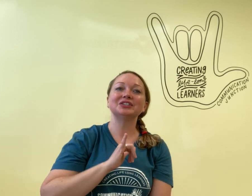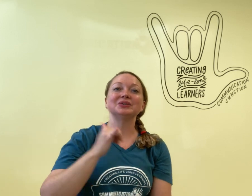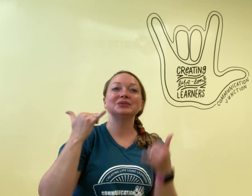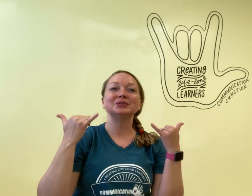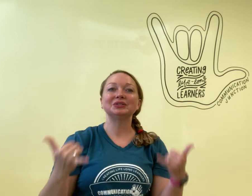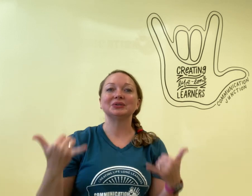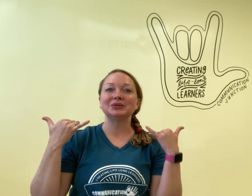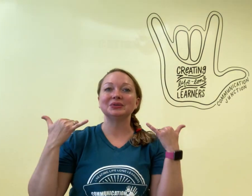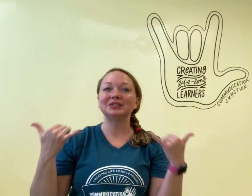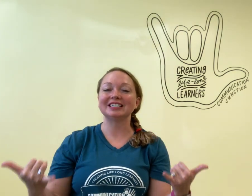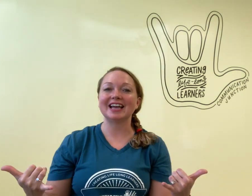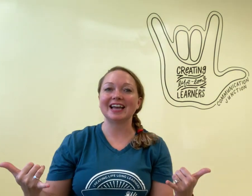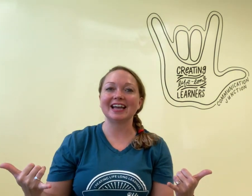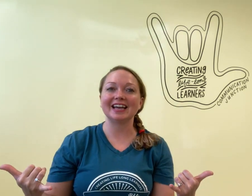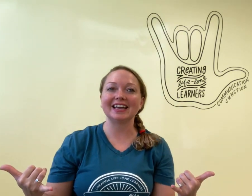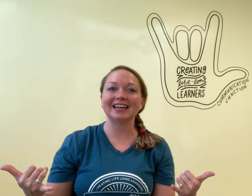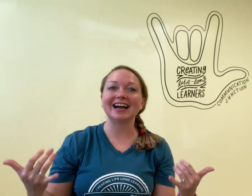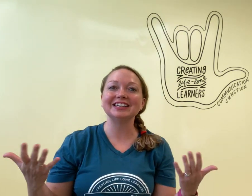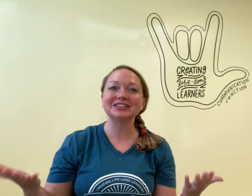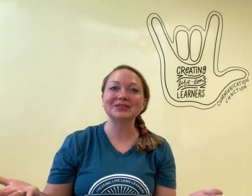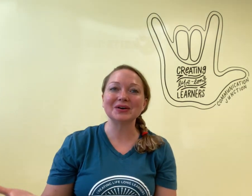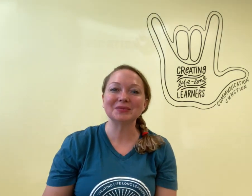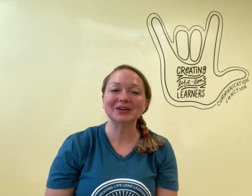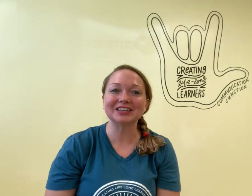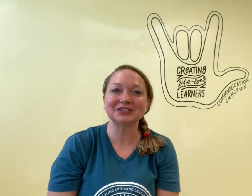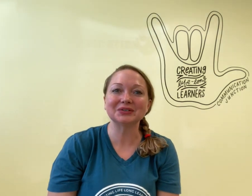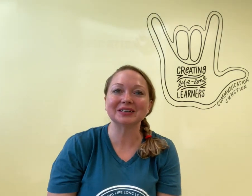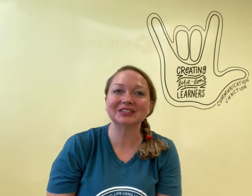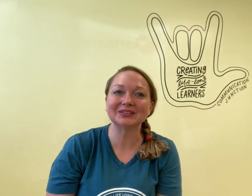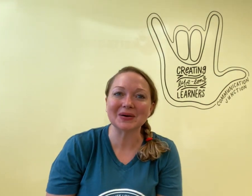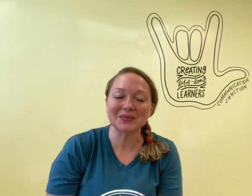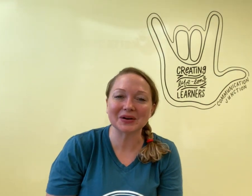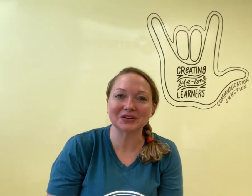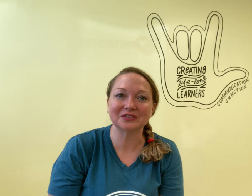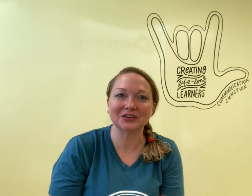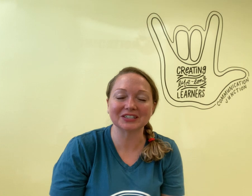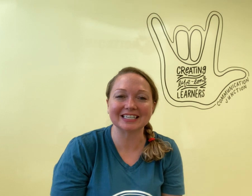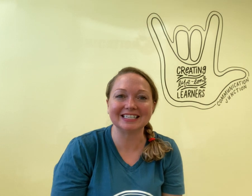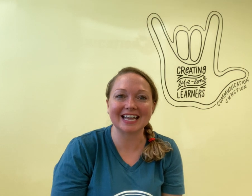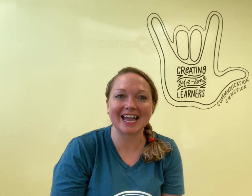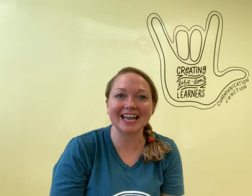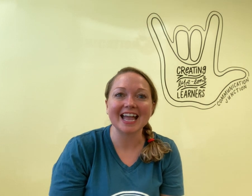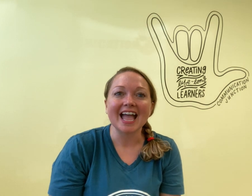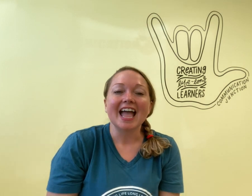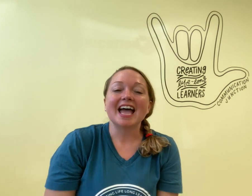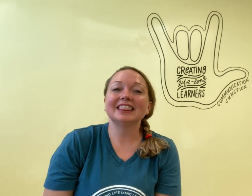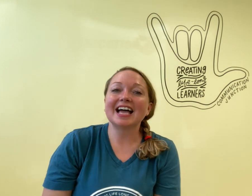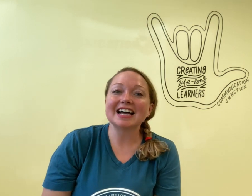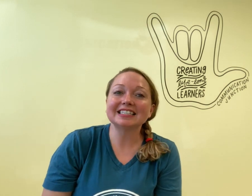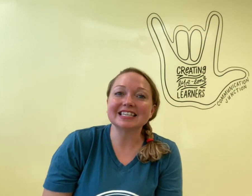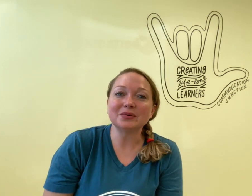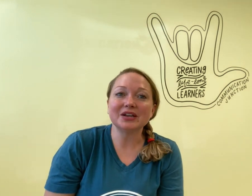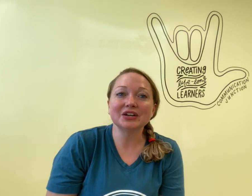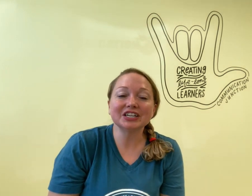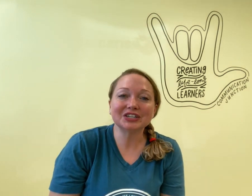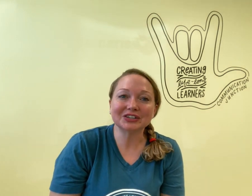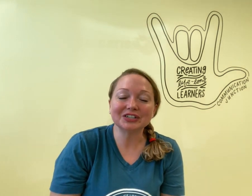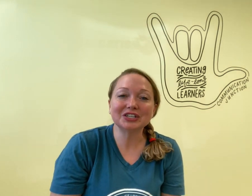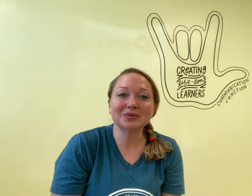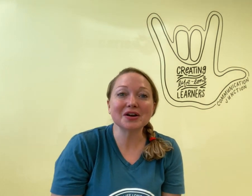too today. I do hope you guys are doing so wonderful today. And lastly, we are going to turn to our